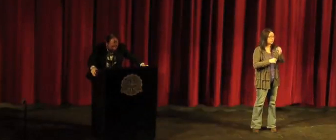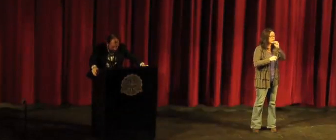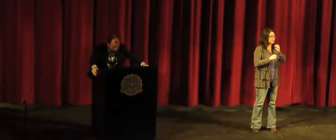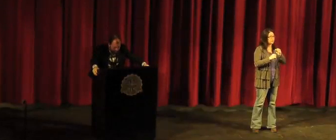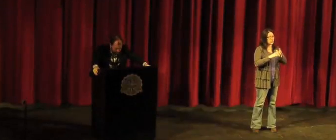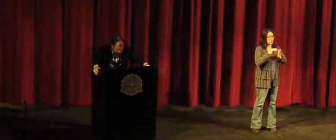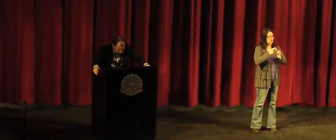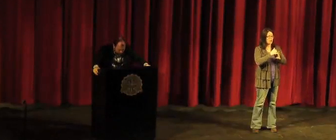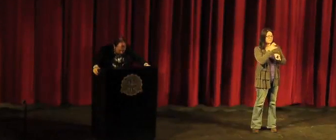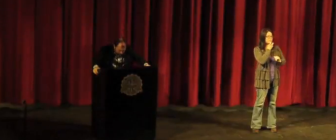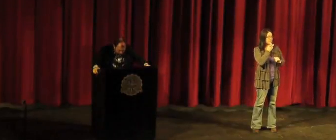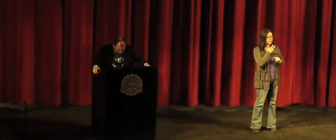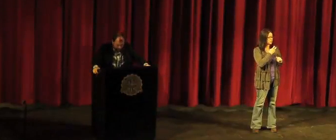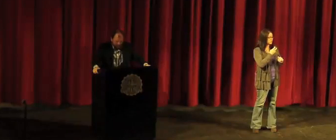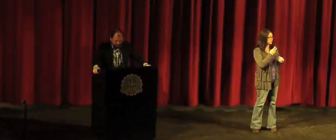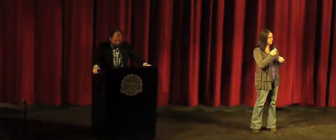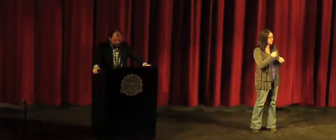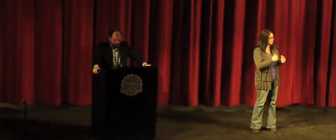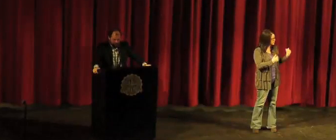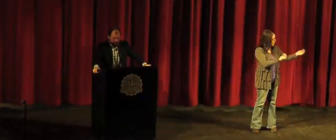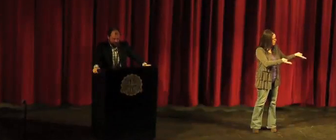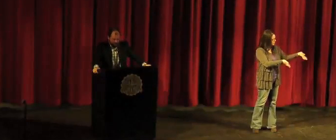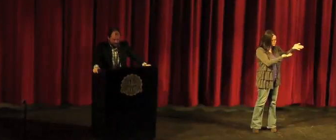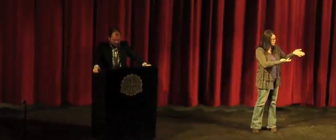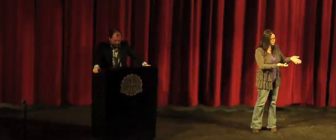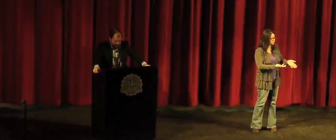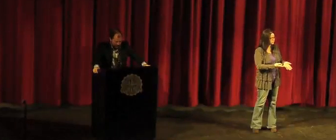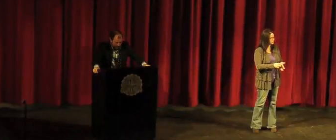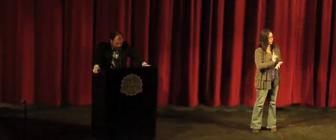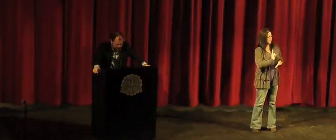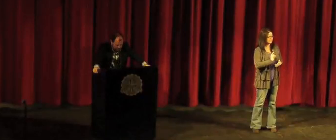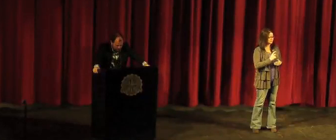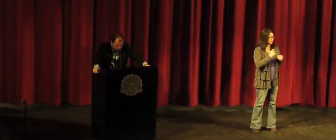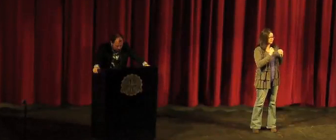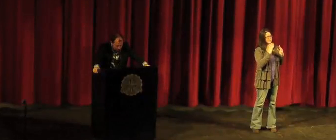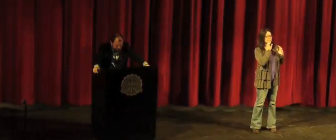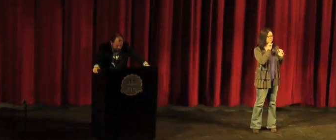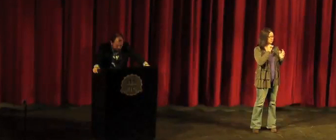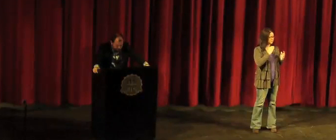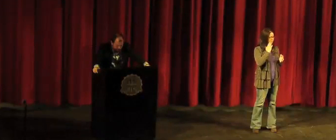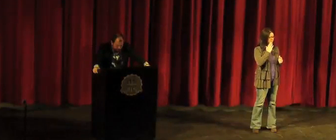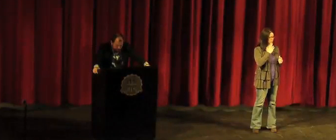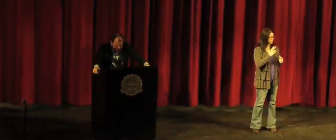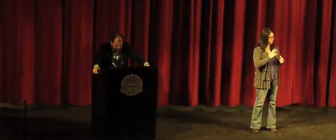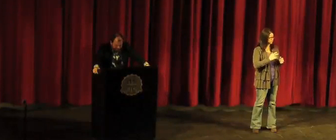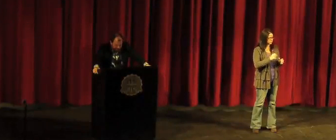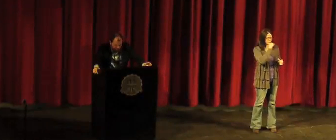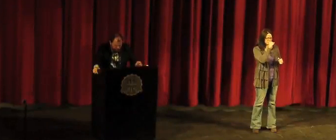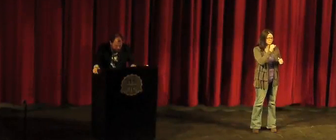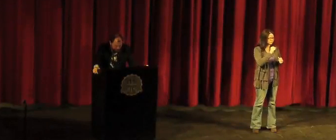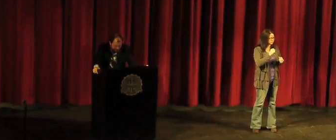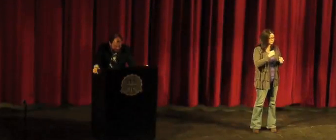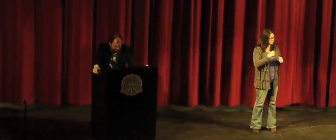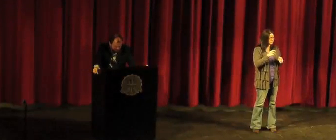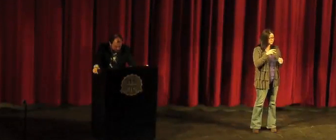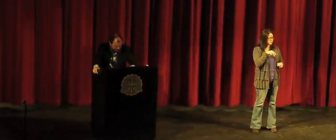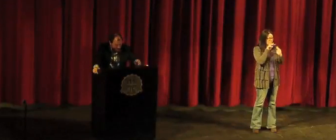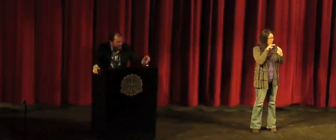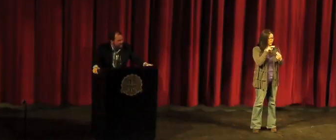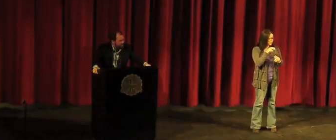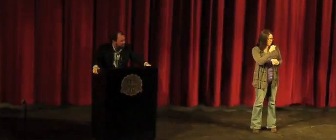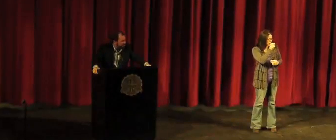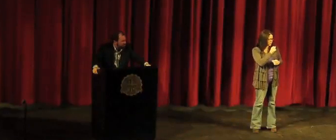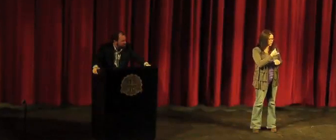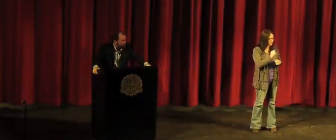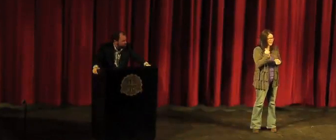speak. Have a go yourself," he says. "Sit up, straight back, face up boldly to the bloody thing and stare it square in the eye as you would